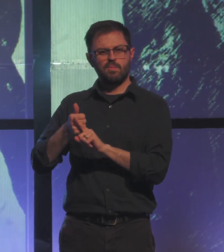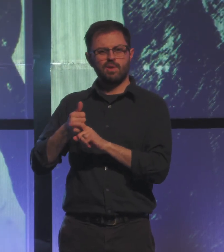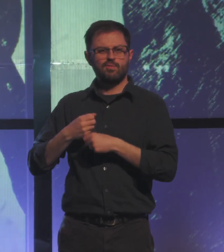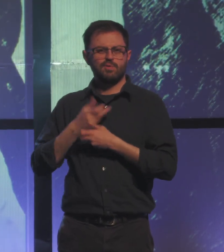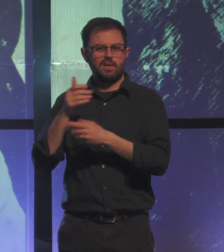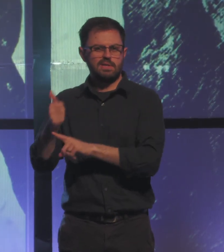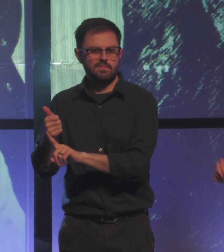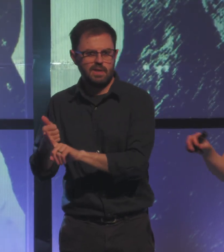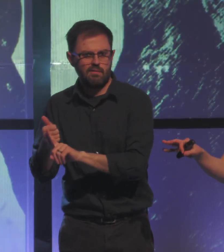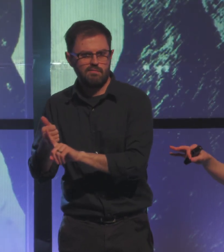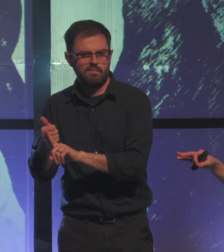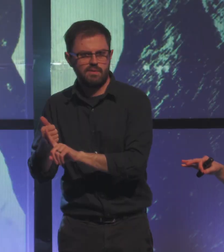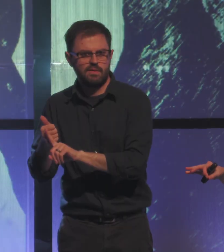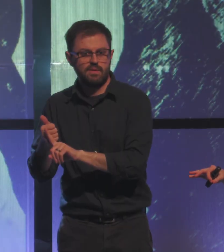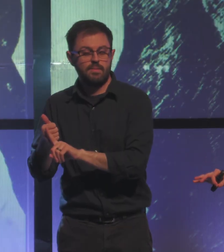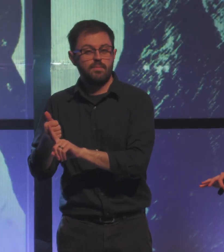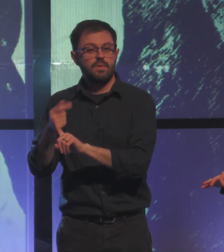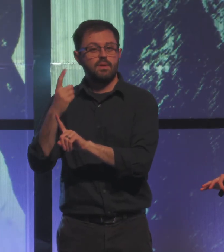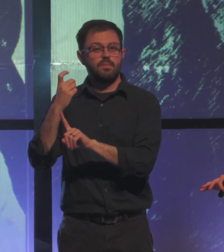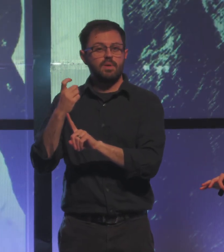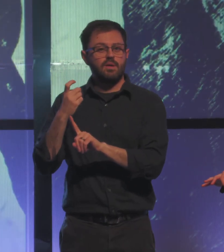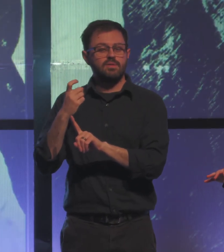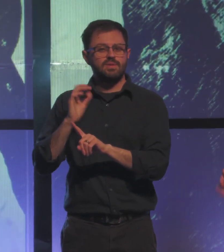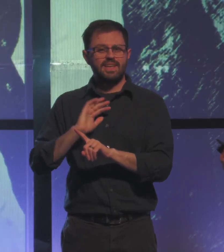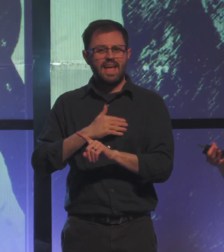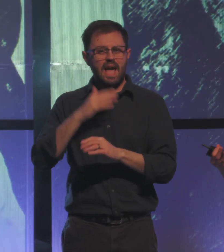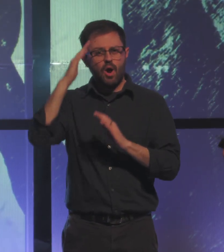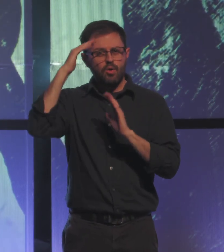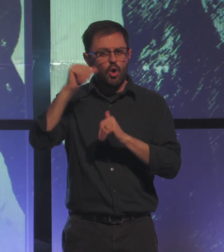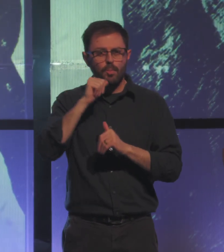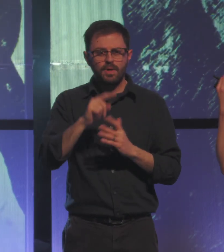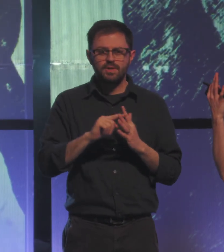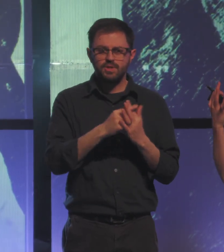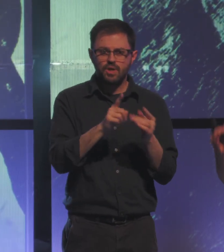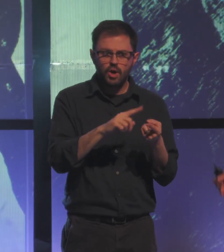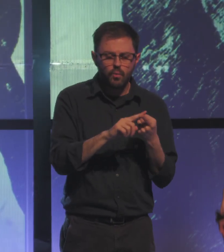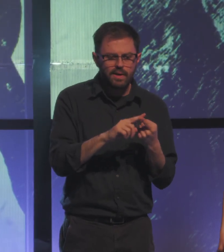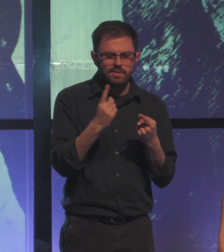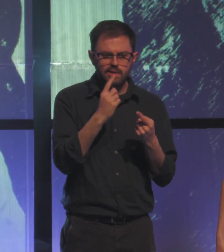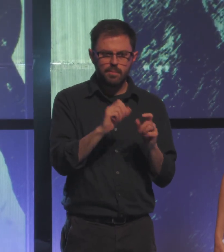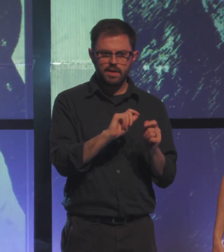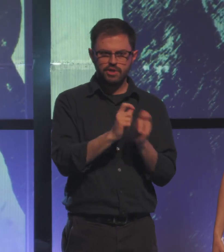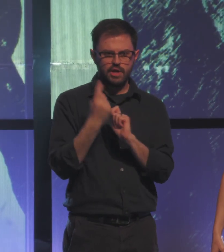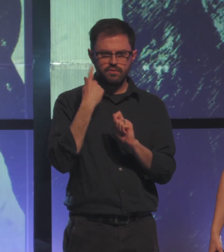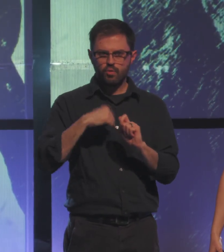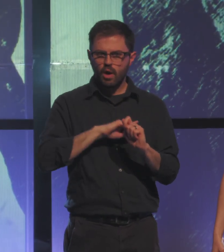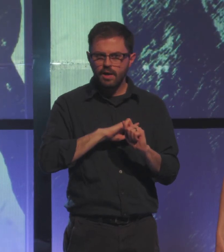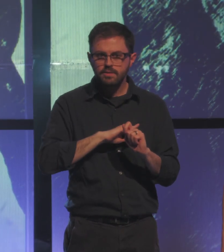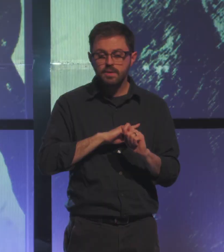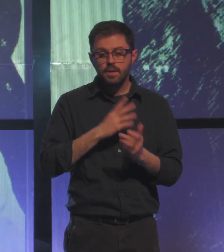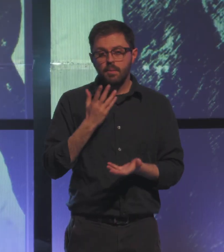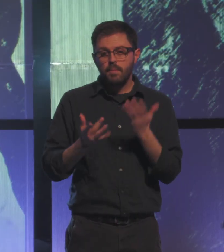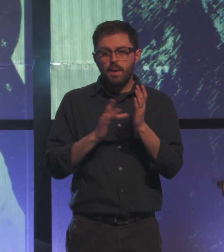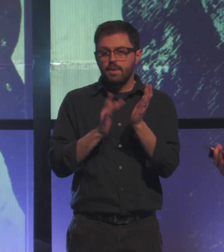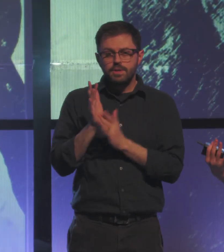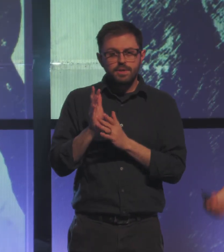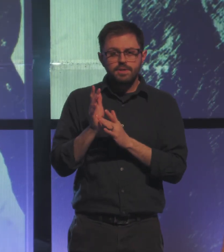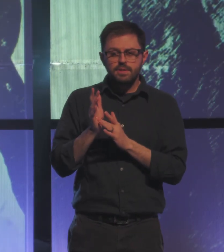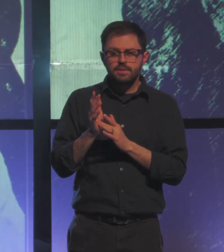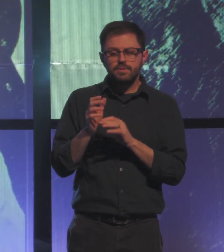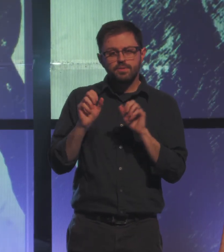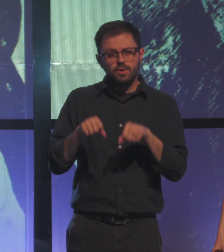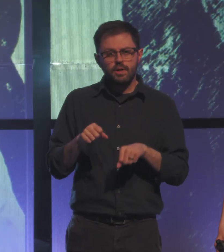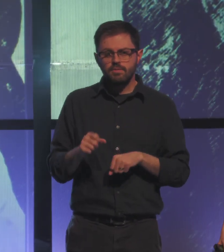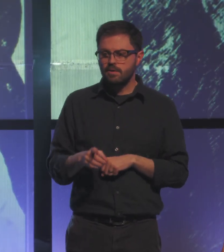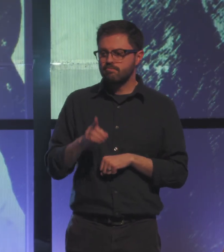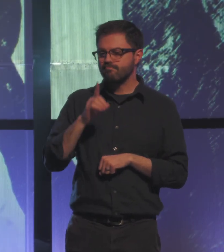not begin when circumstances change. Jesus couldn't have, I'm sure, not even said anything to the man, right? He probably could have walked